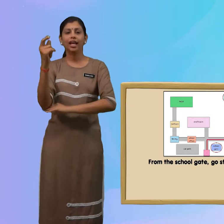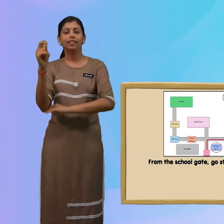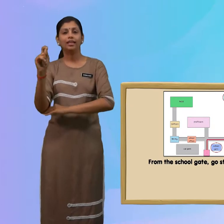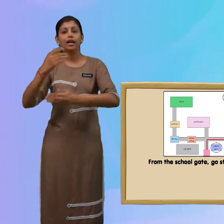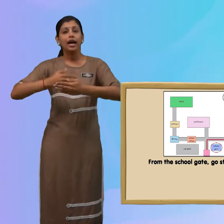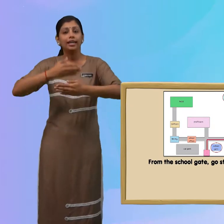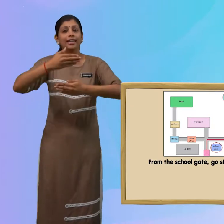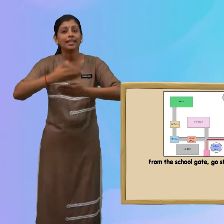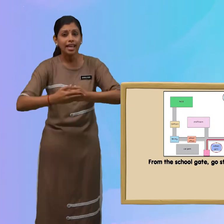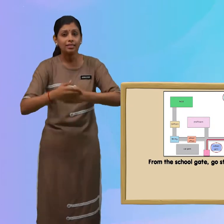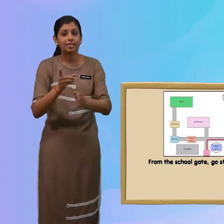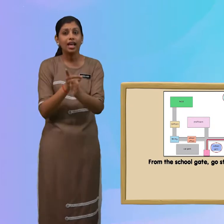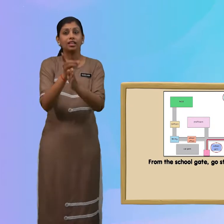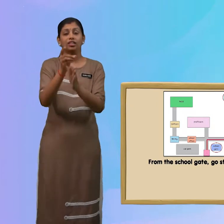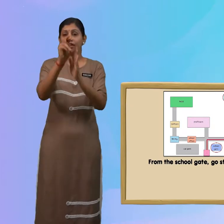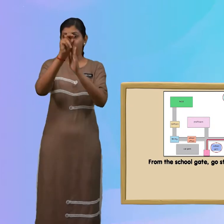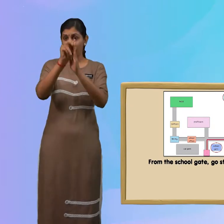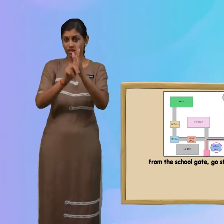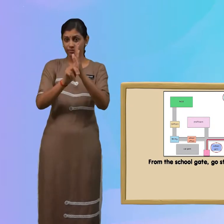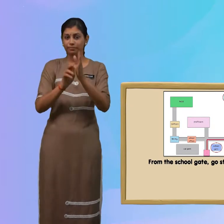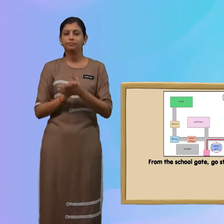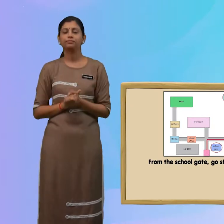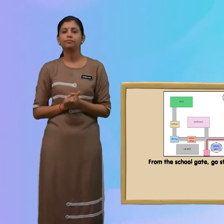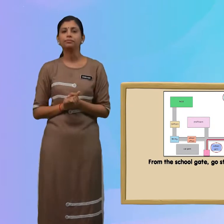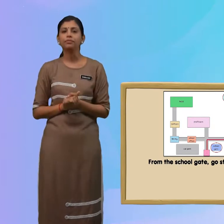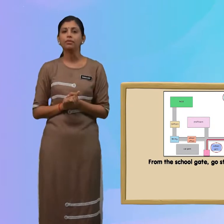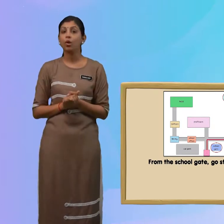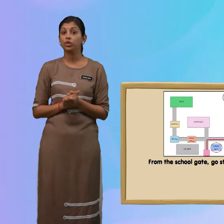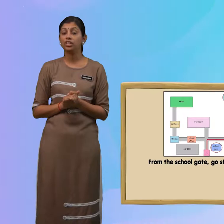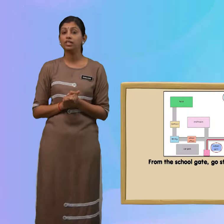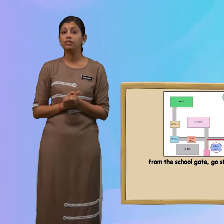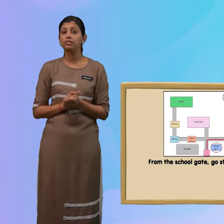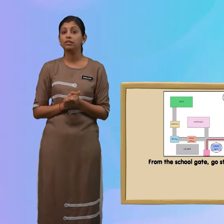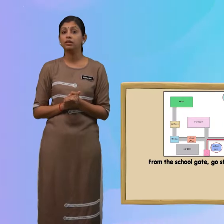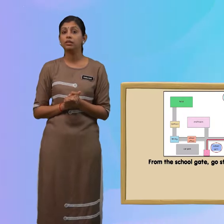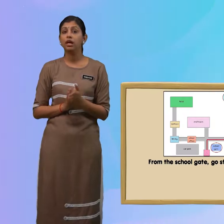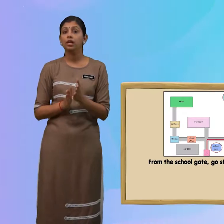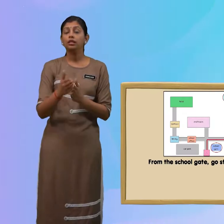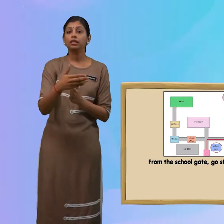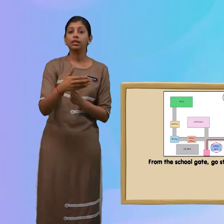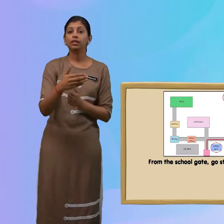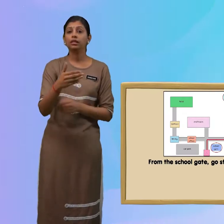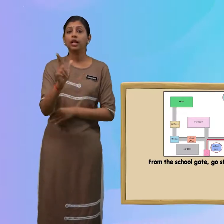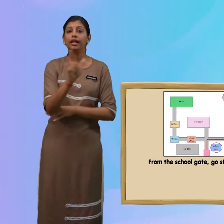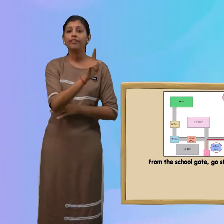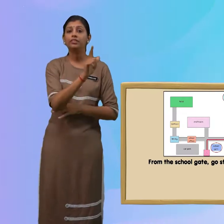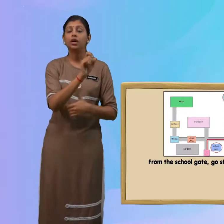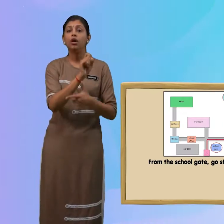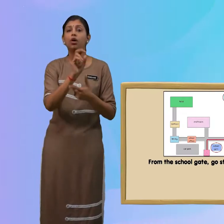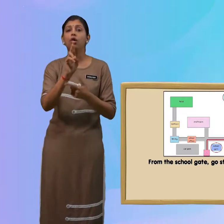the next direction, which is turn left or